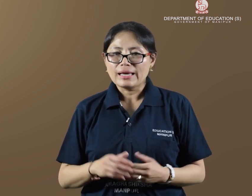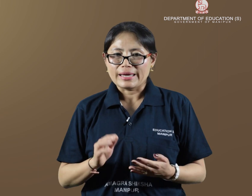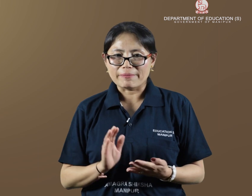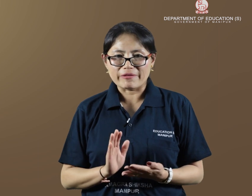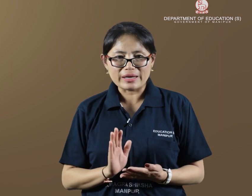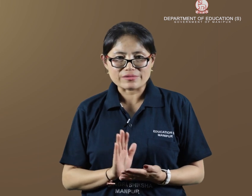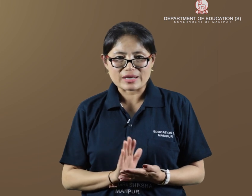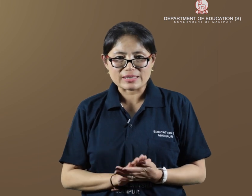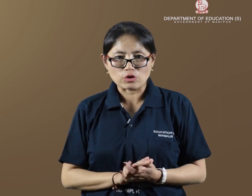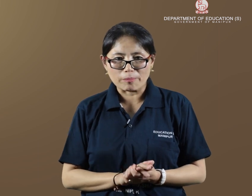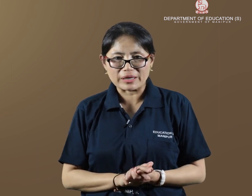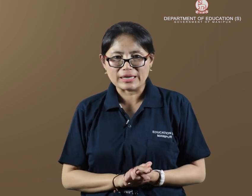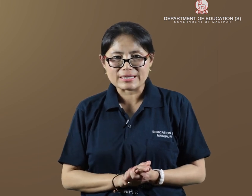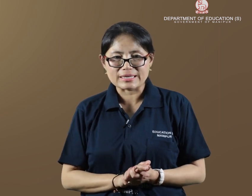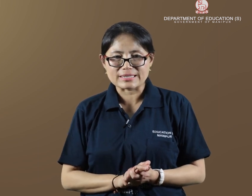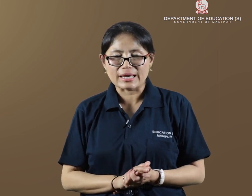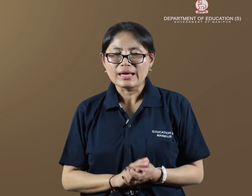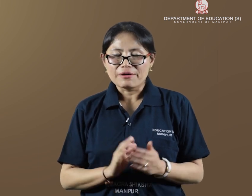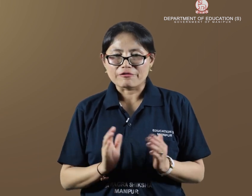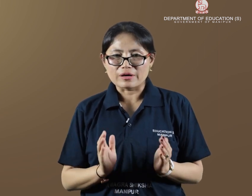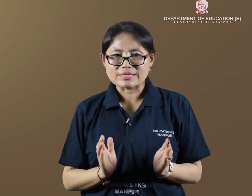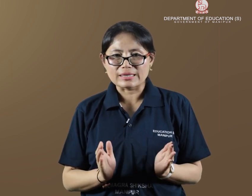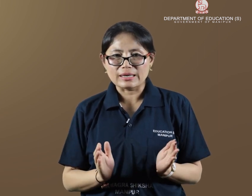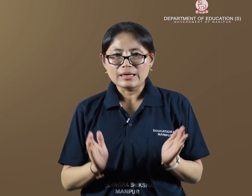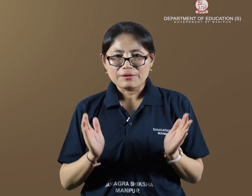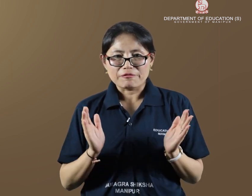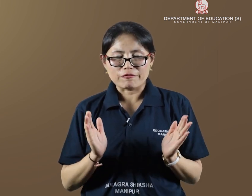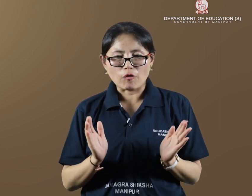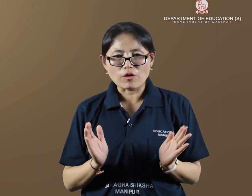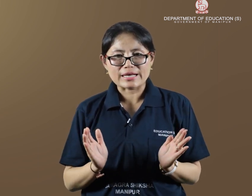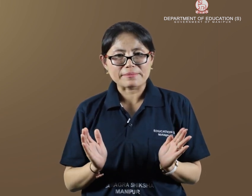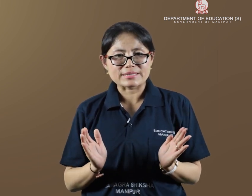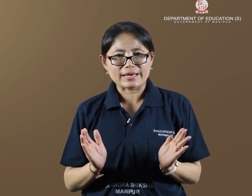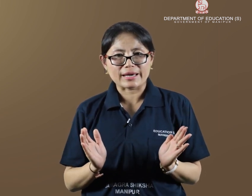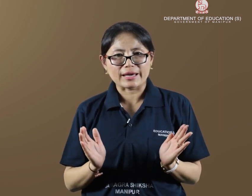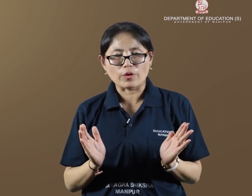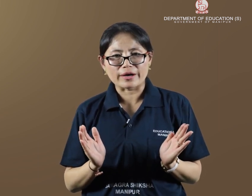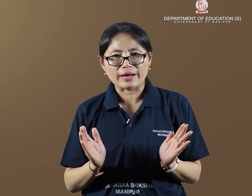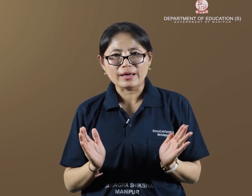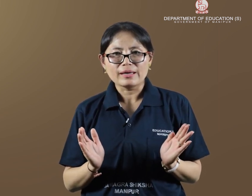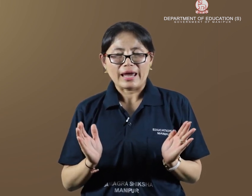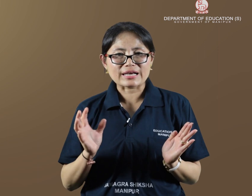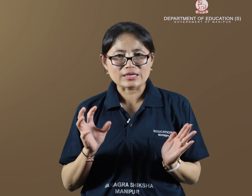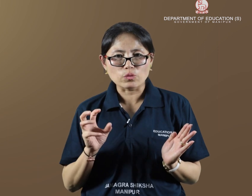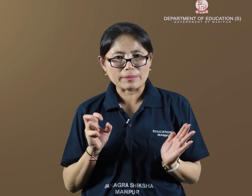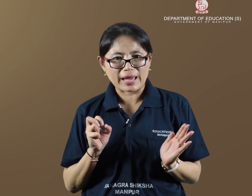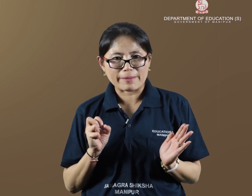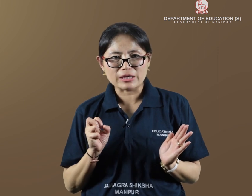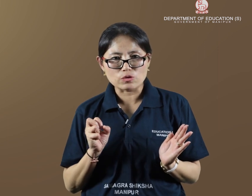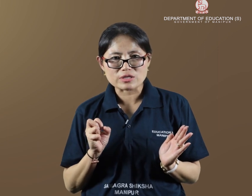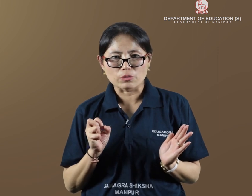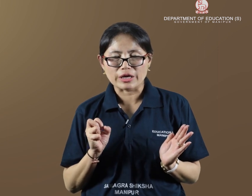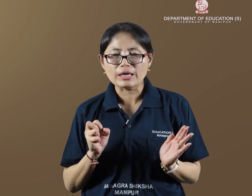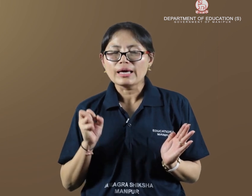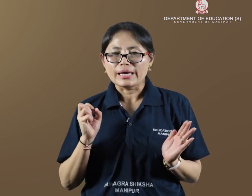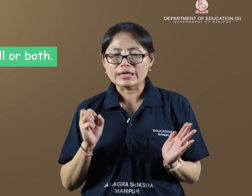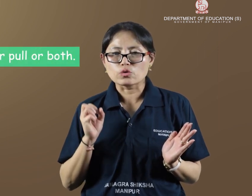yam very interesting topic ning asigi je first the force hai bese kai kai oigre action word mayama di use taugi it could